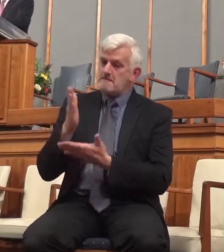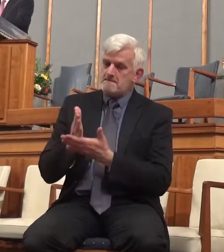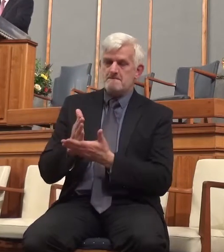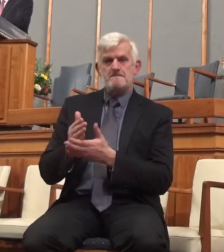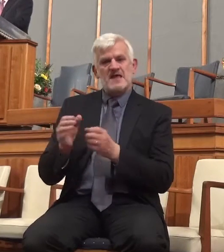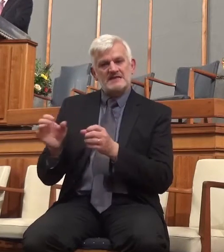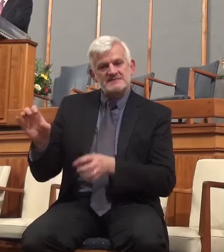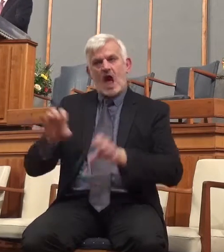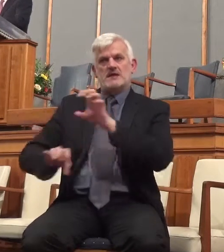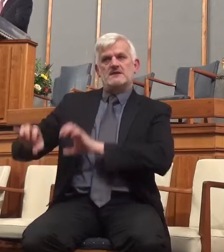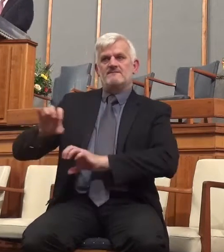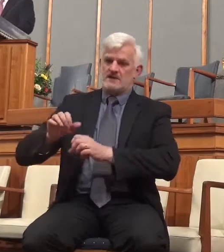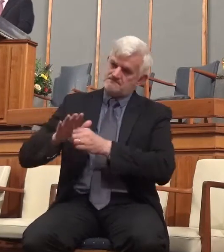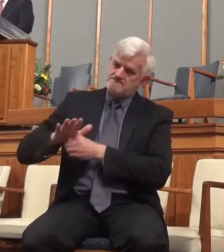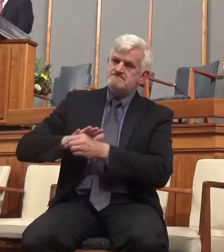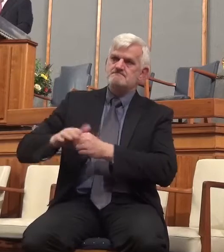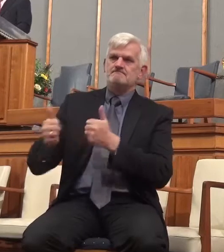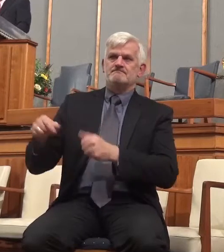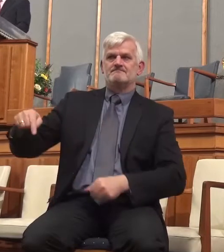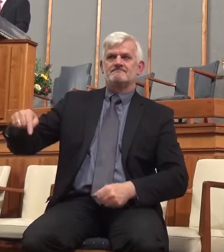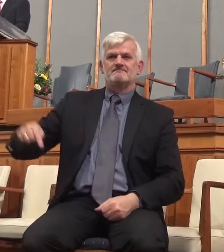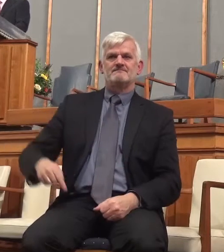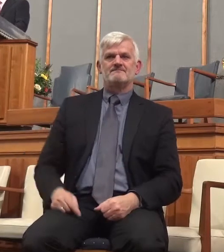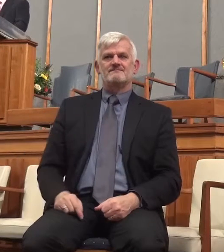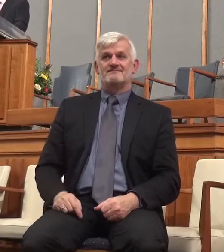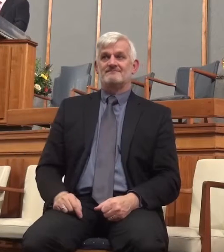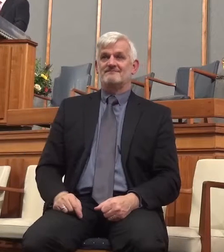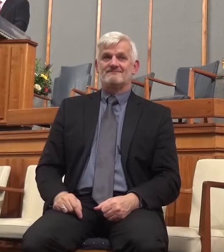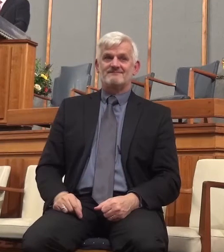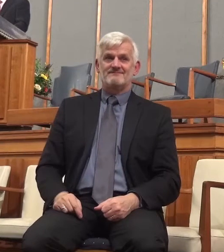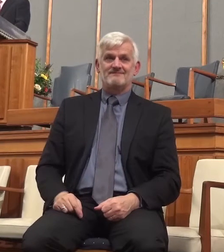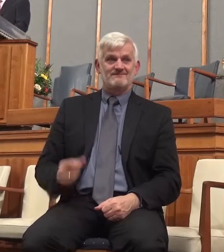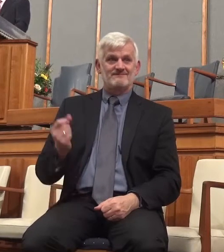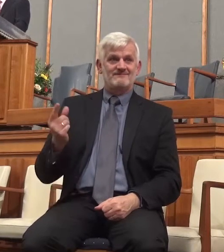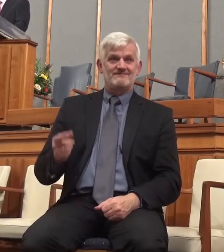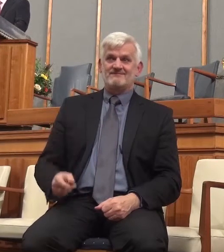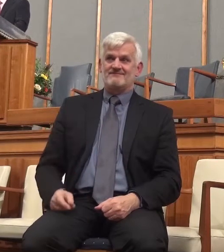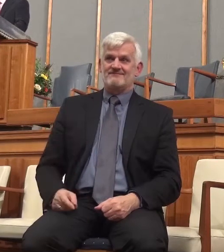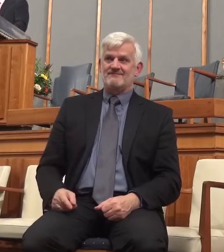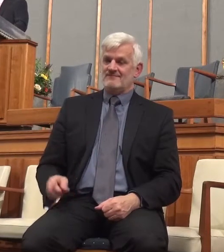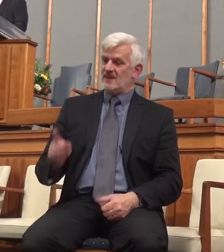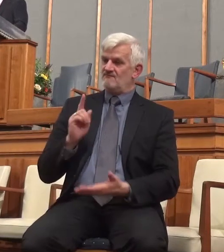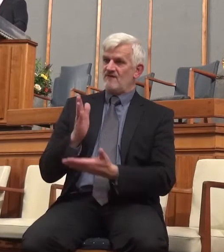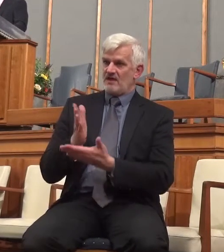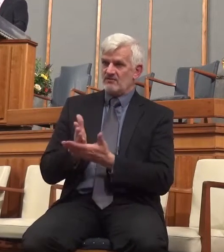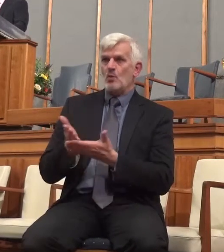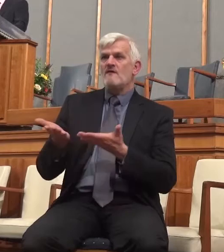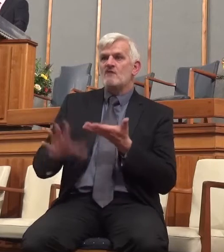when you just think about it. Faith is something which is based upon